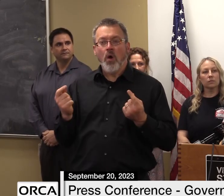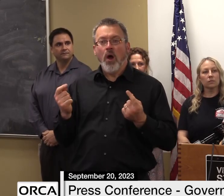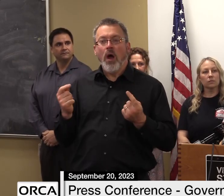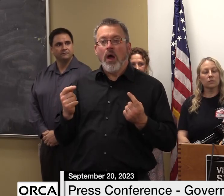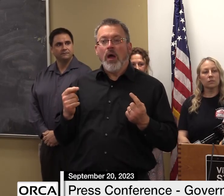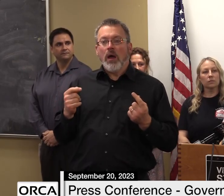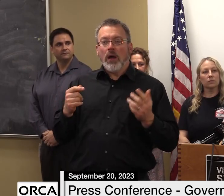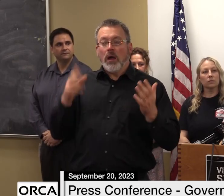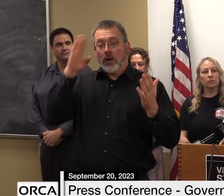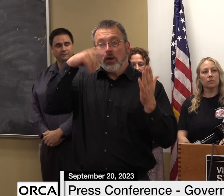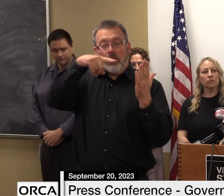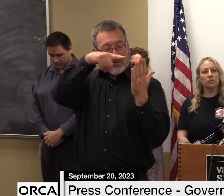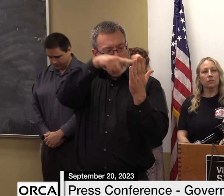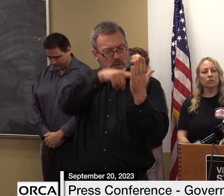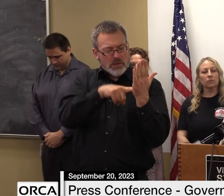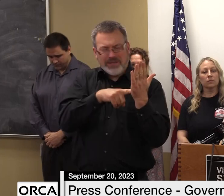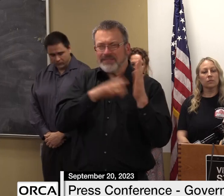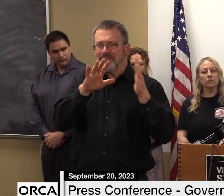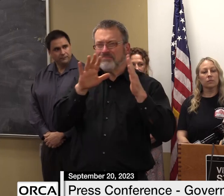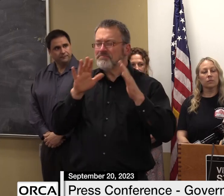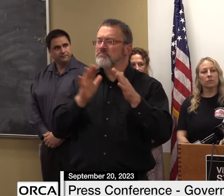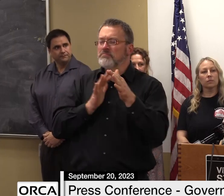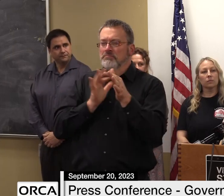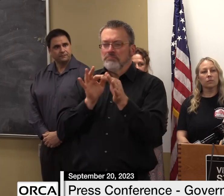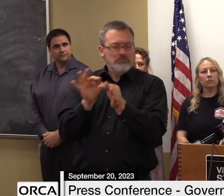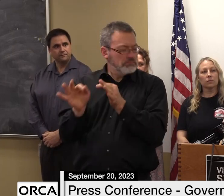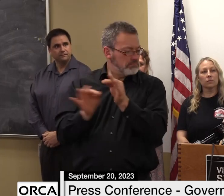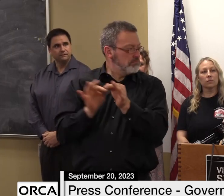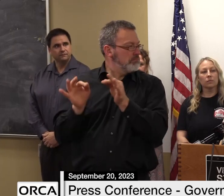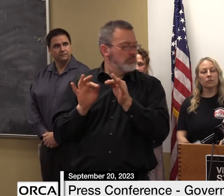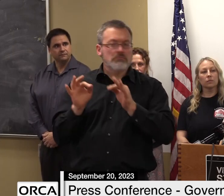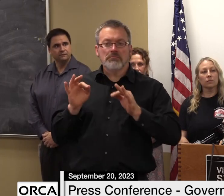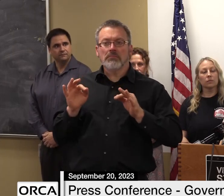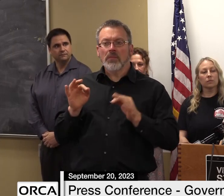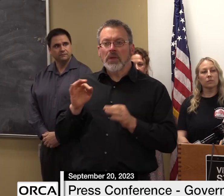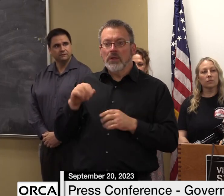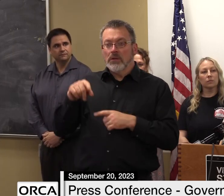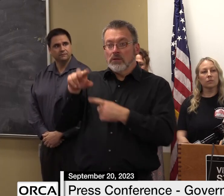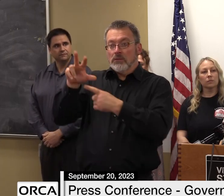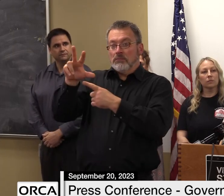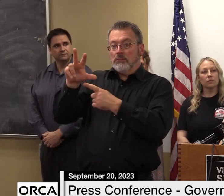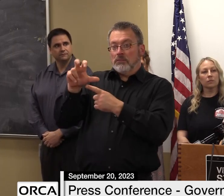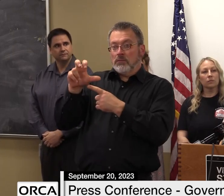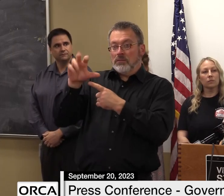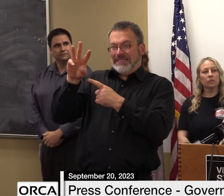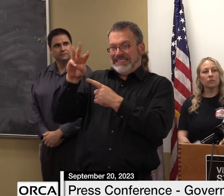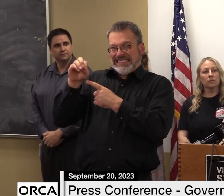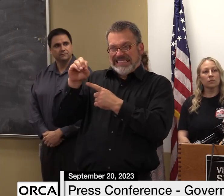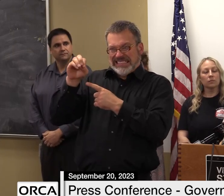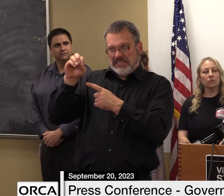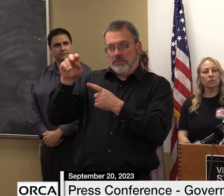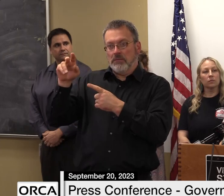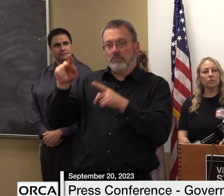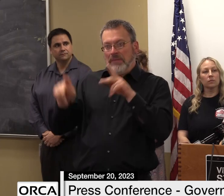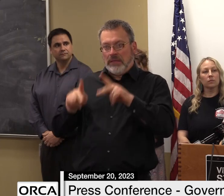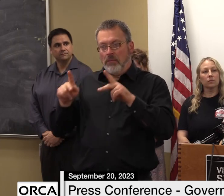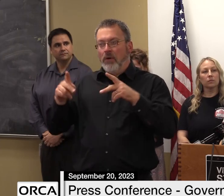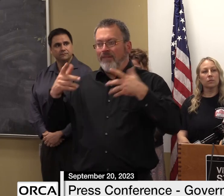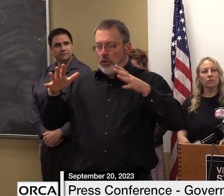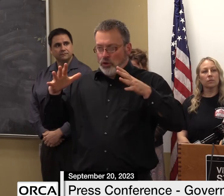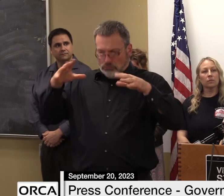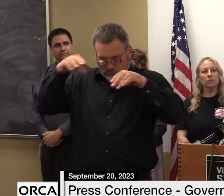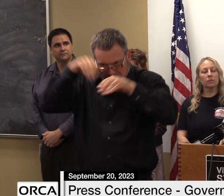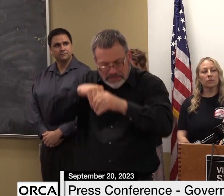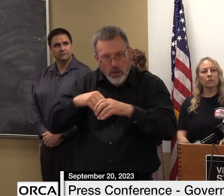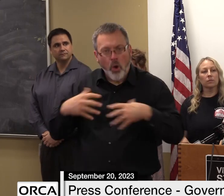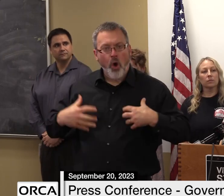Vermonters. You know, we have over 360 people here in Vermont focused on the recovery.